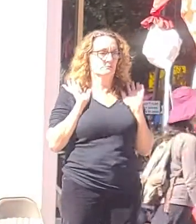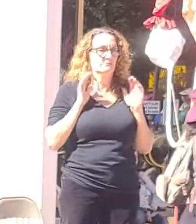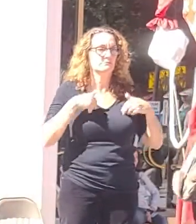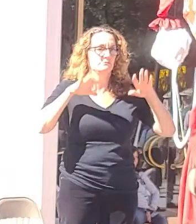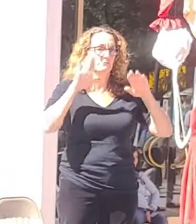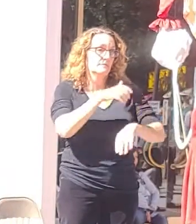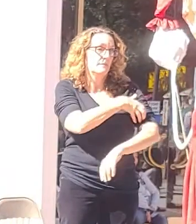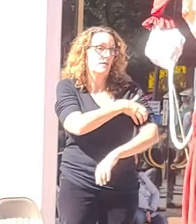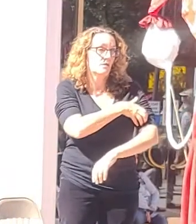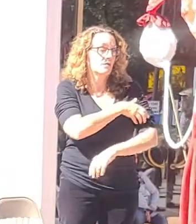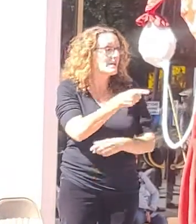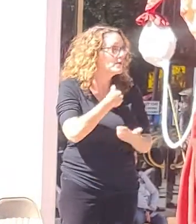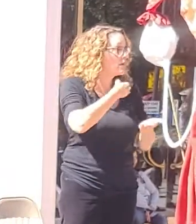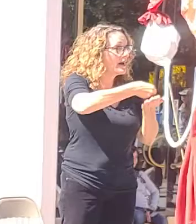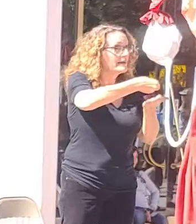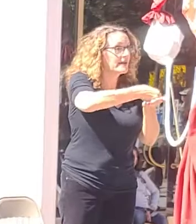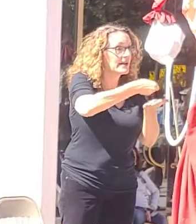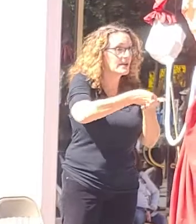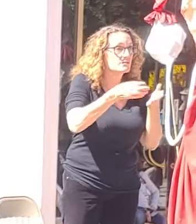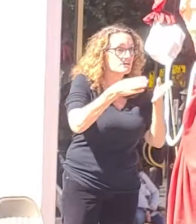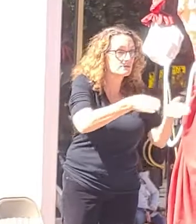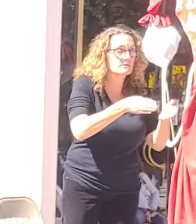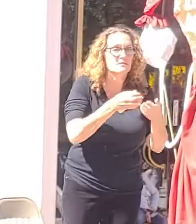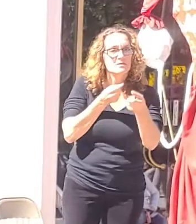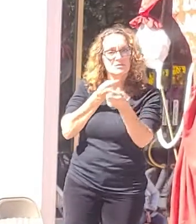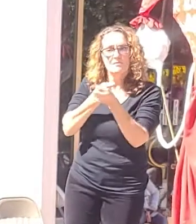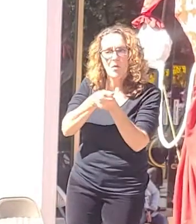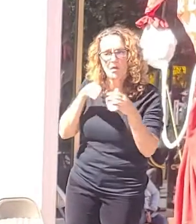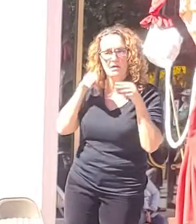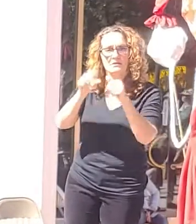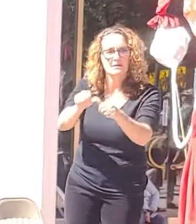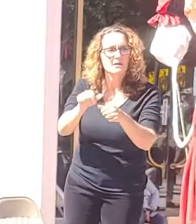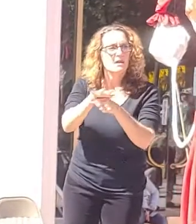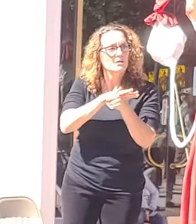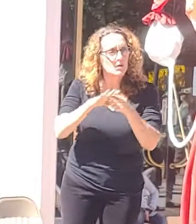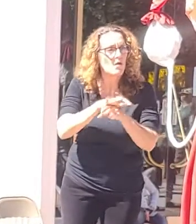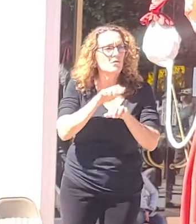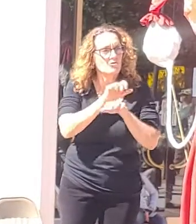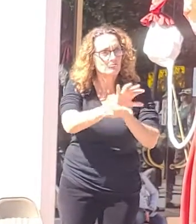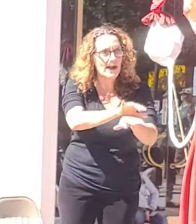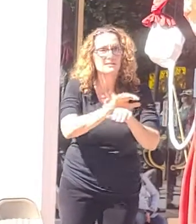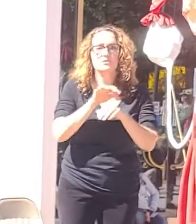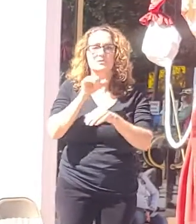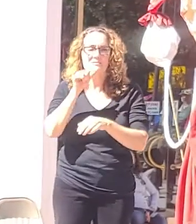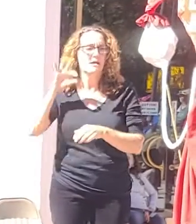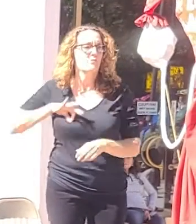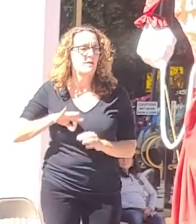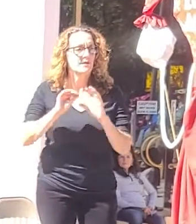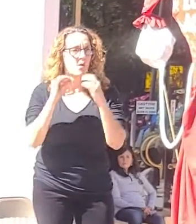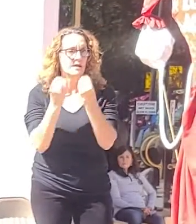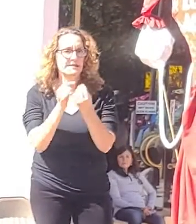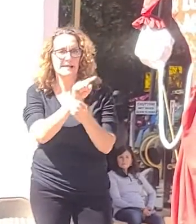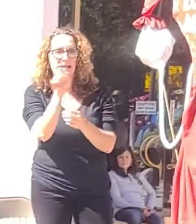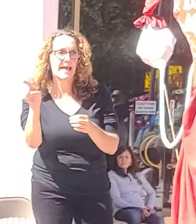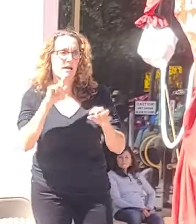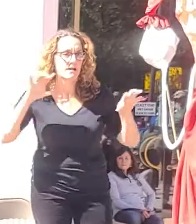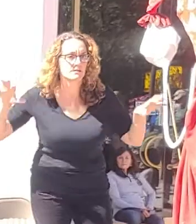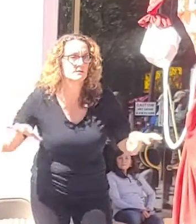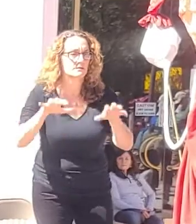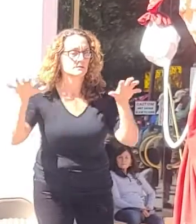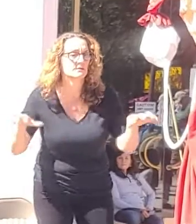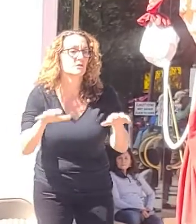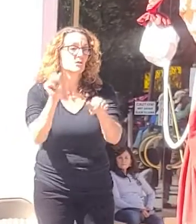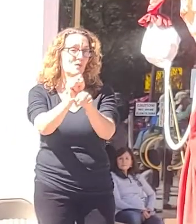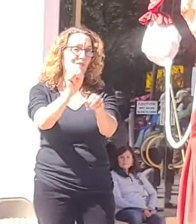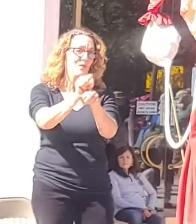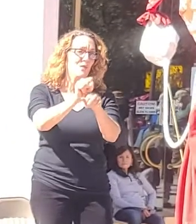of you who have financial means, please support local grassroots nonprofit organizations that are on the ground doing the hard